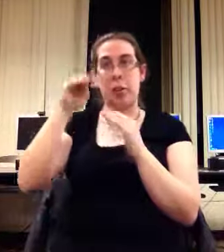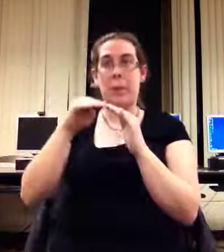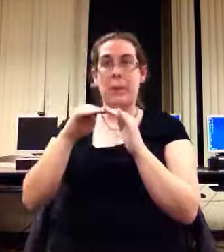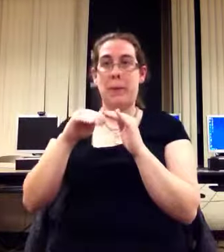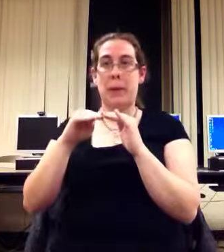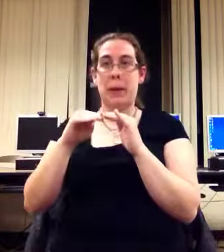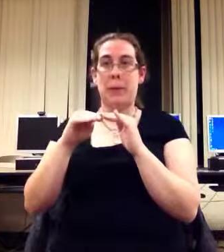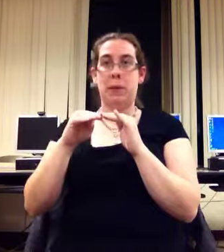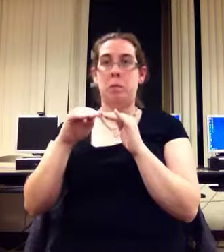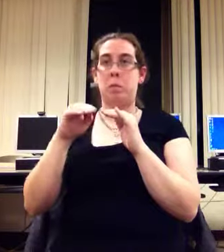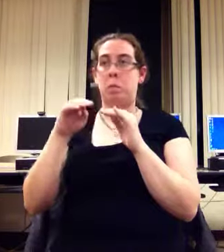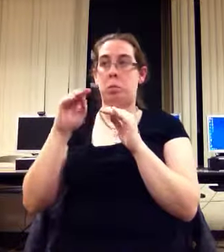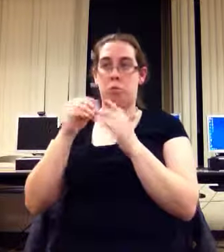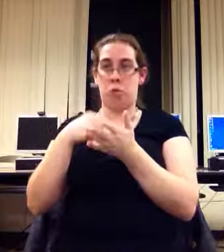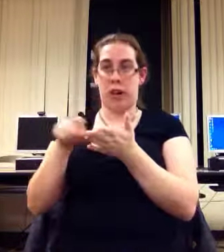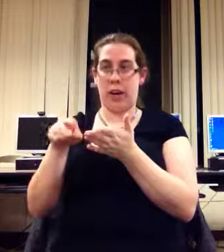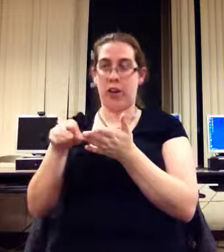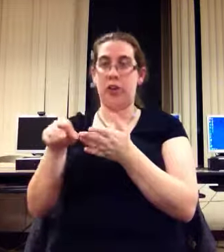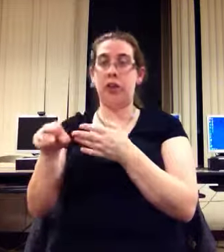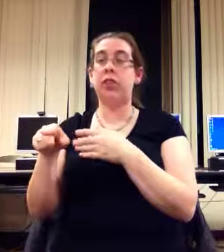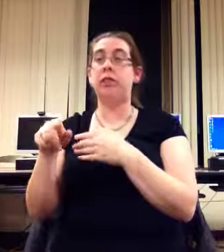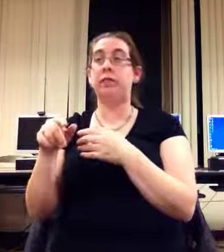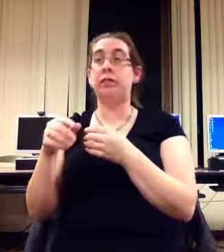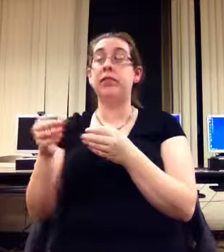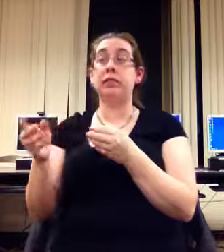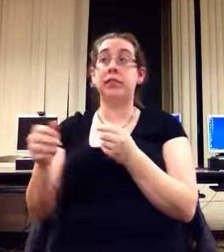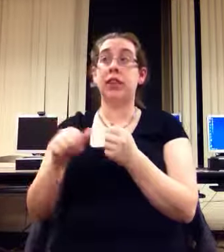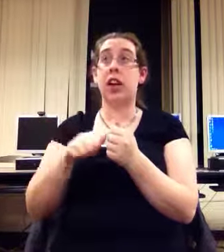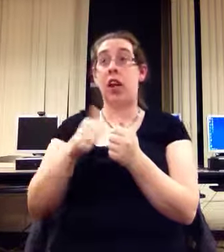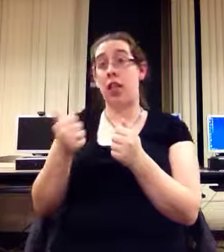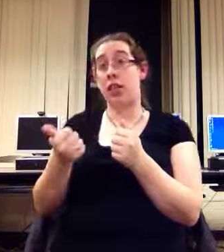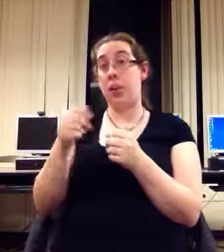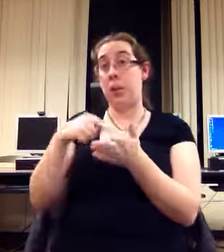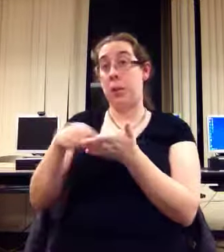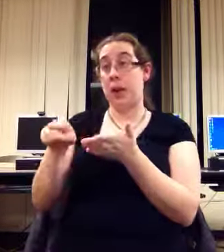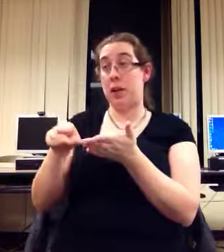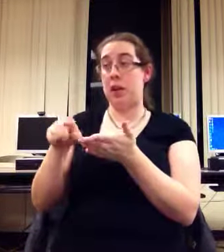once a month. Any alternate payment must be negotiated between you